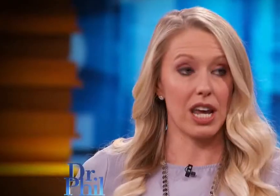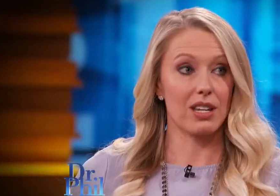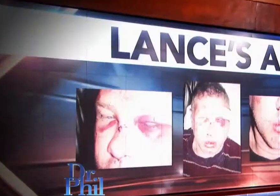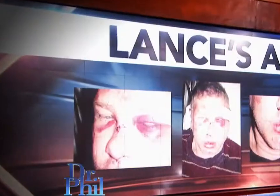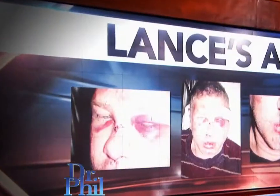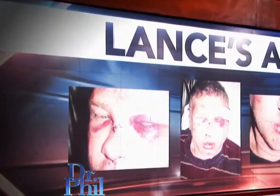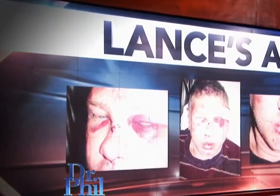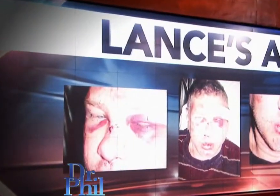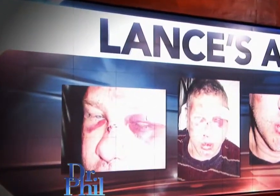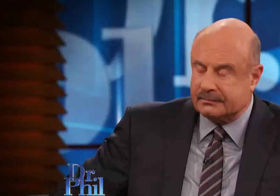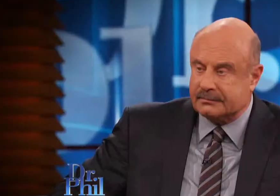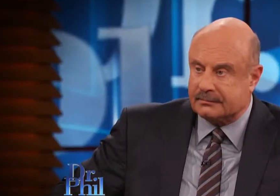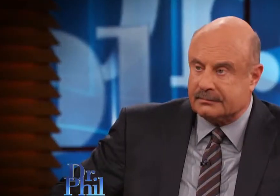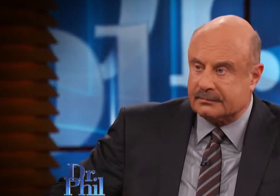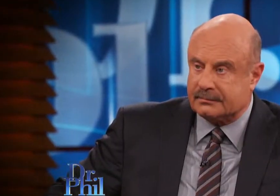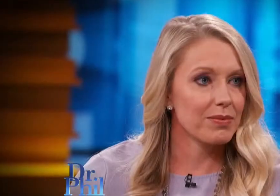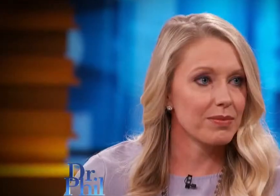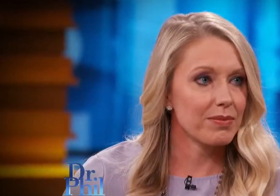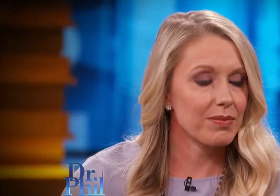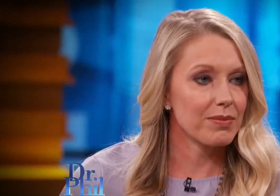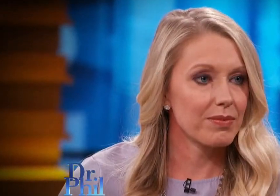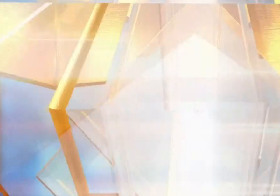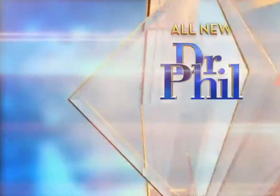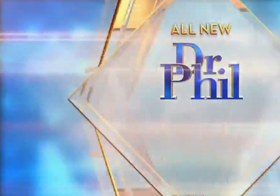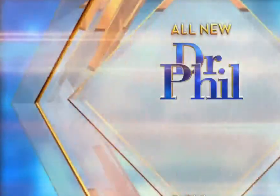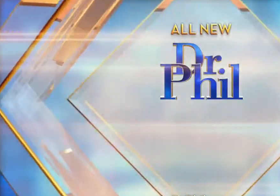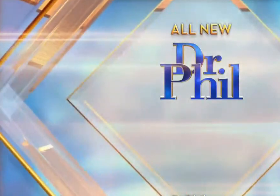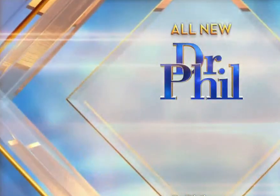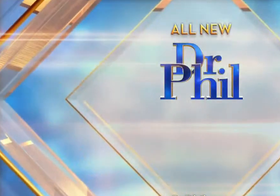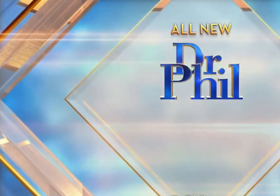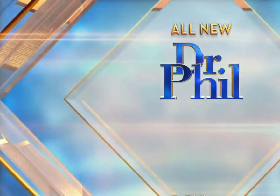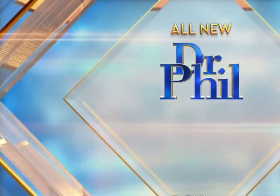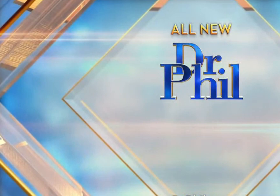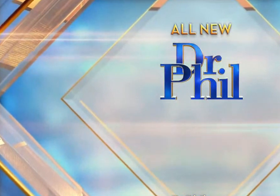didn't change, he was going to die. All new Dr. Phil.